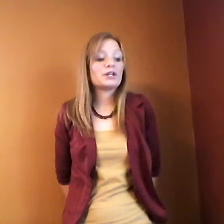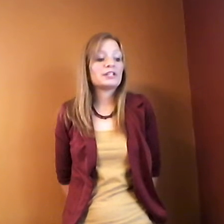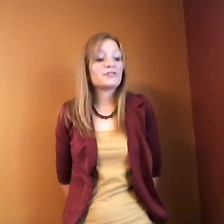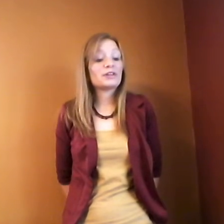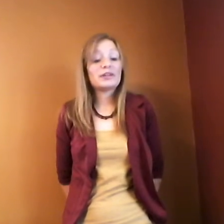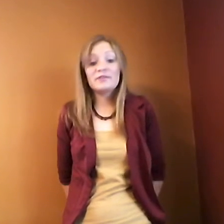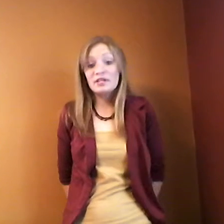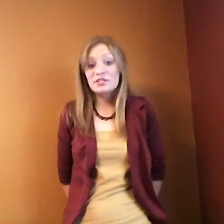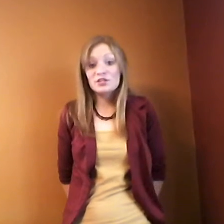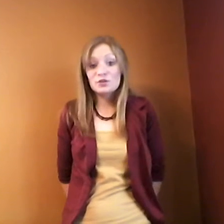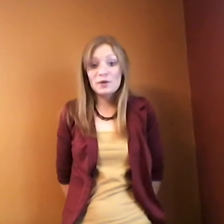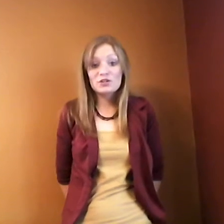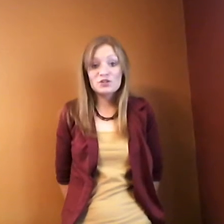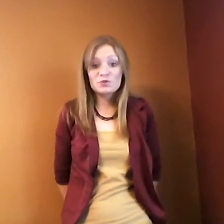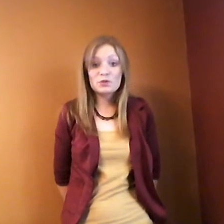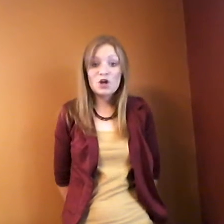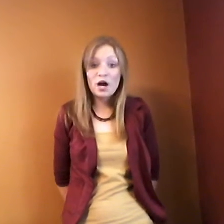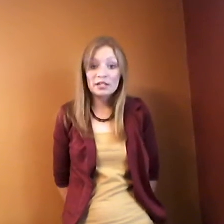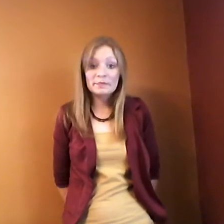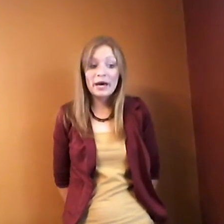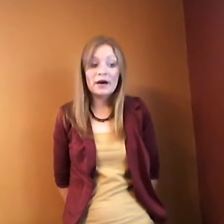Different living situations we talked about.